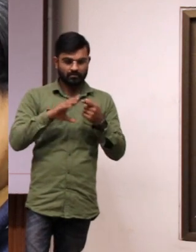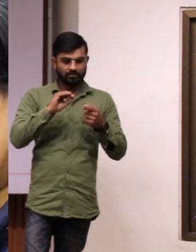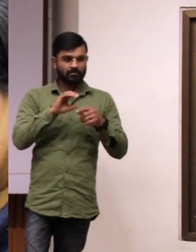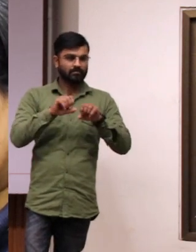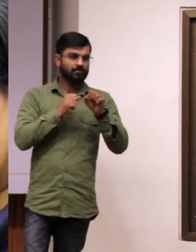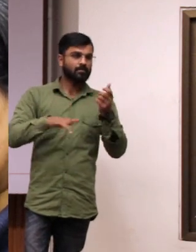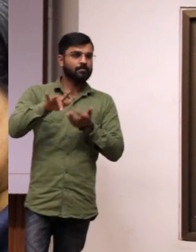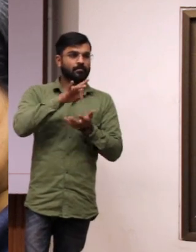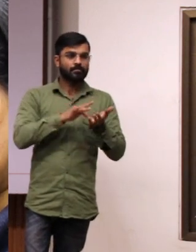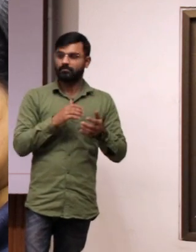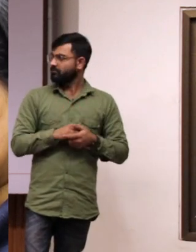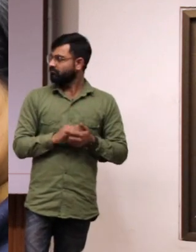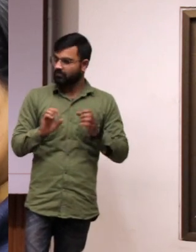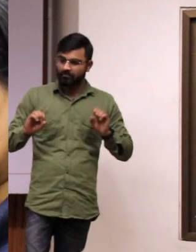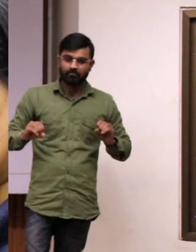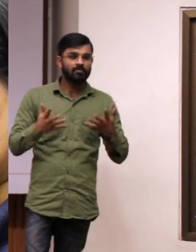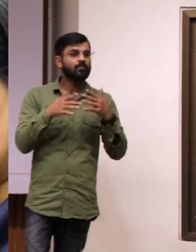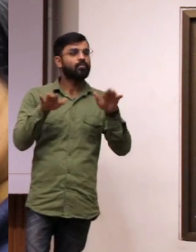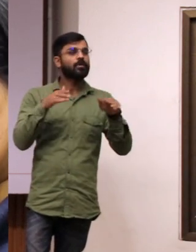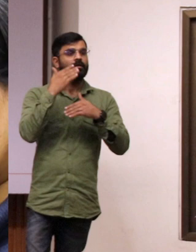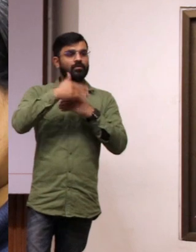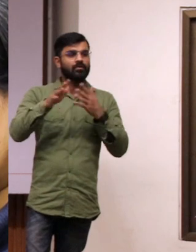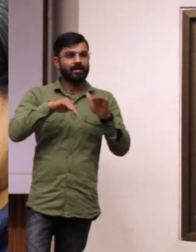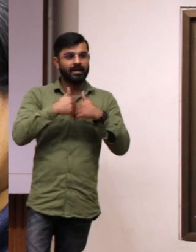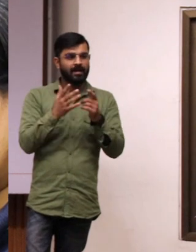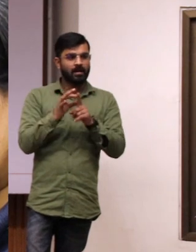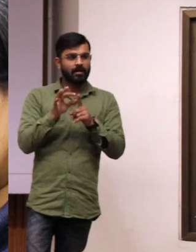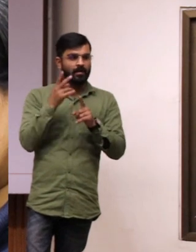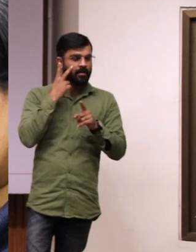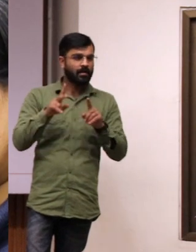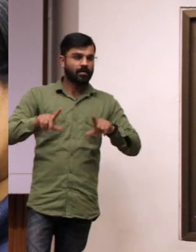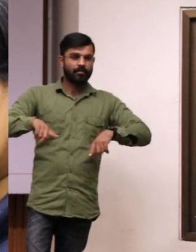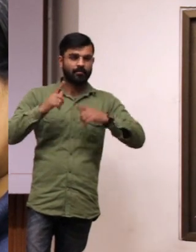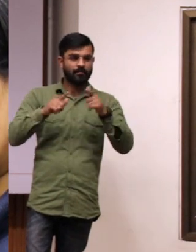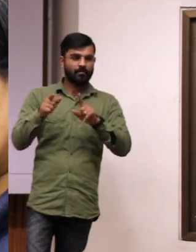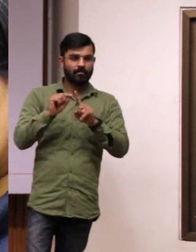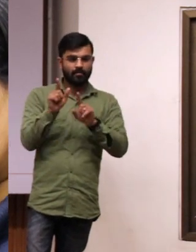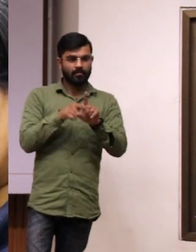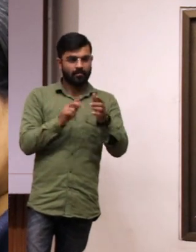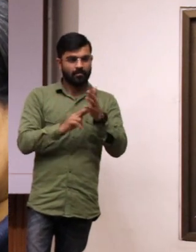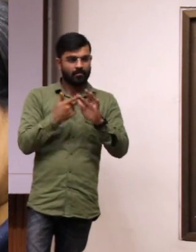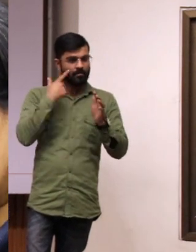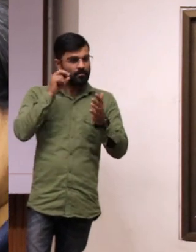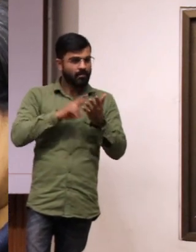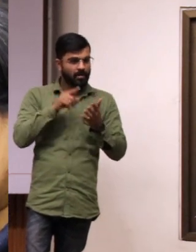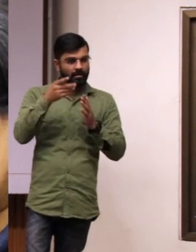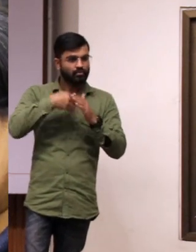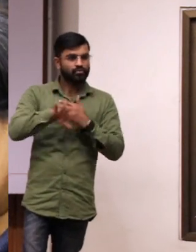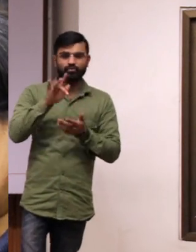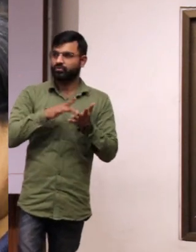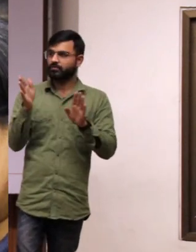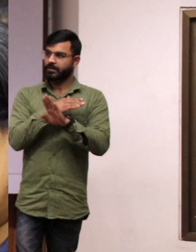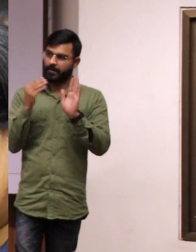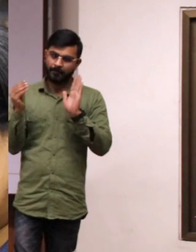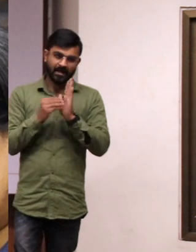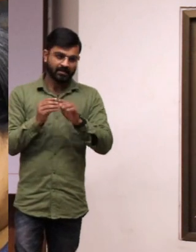a place, but since the birds have no boundary, how do you see this plant pollination is going there? Because you mentioned